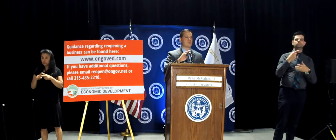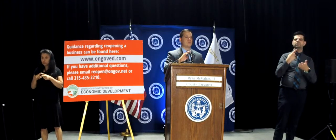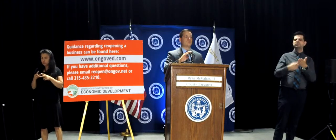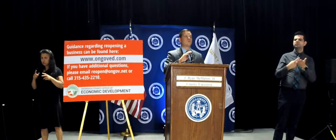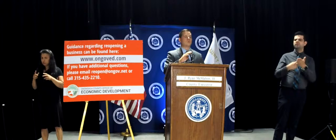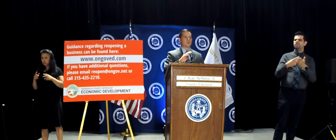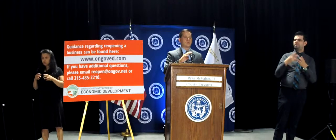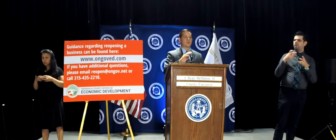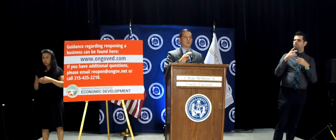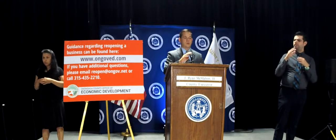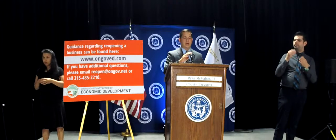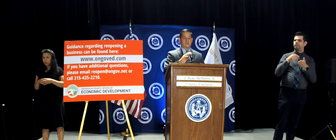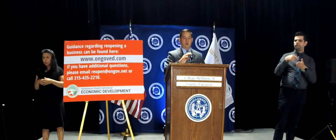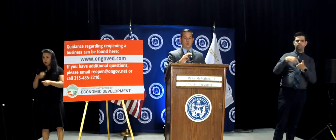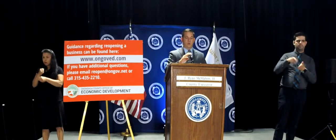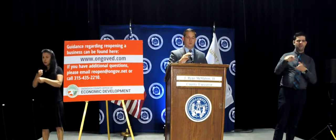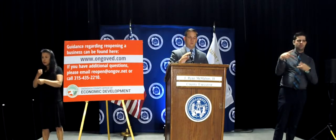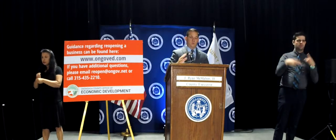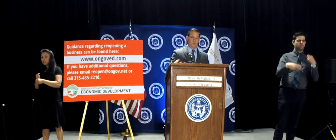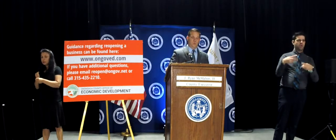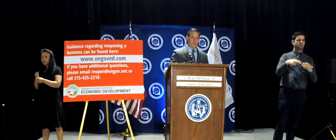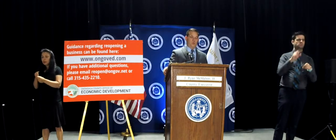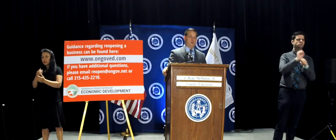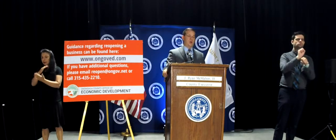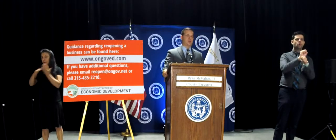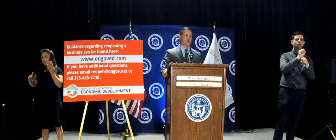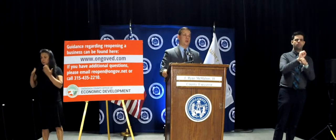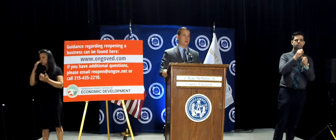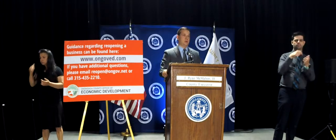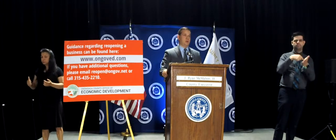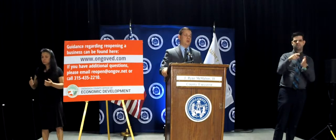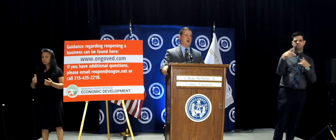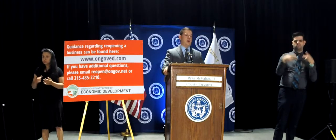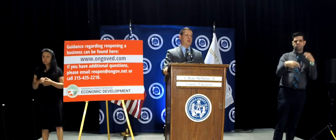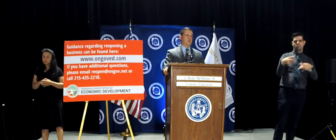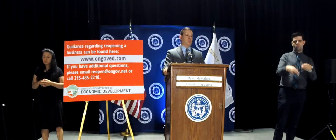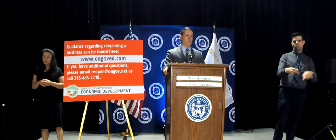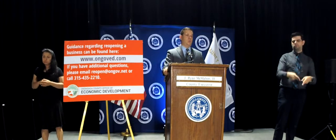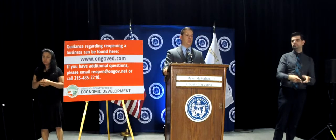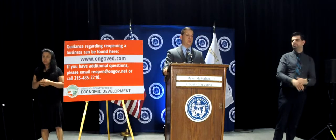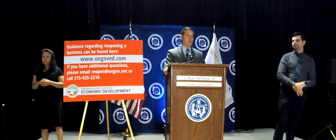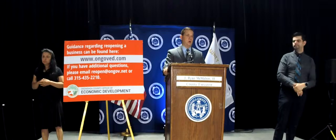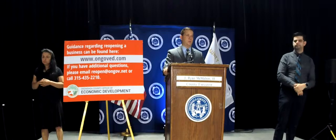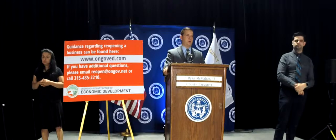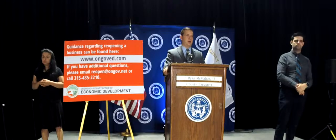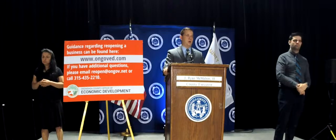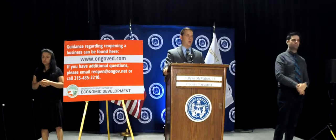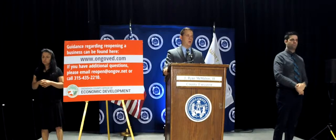Job cuts. Yeah, so restructuring,